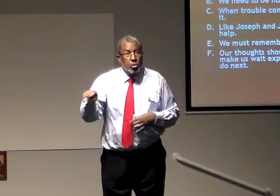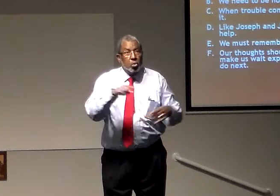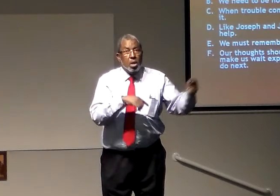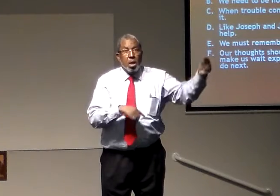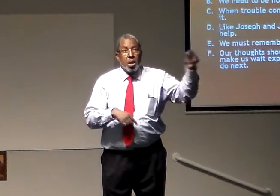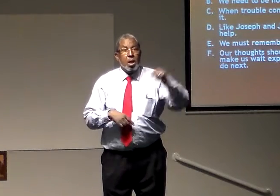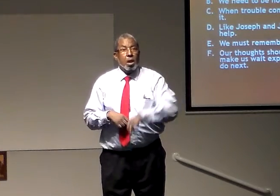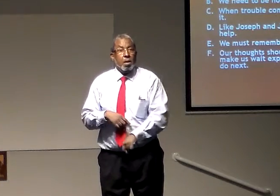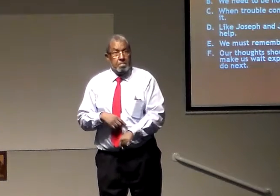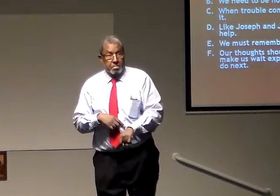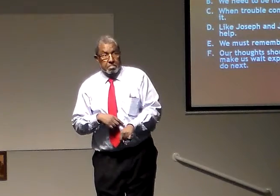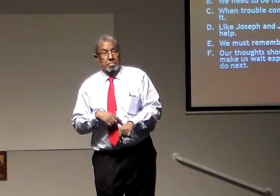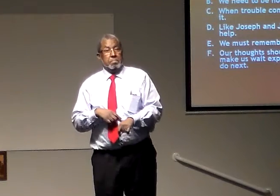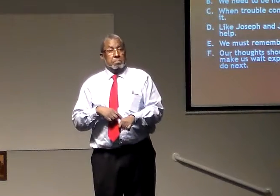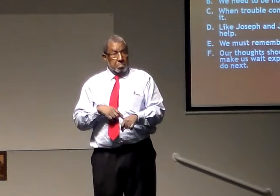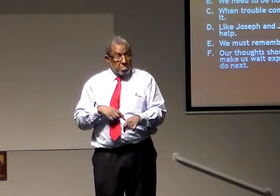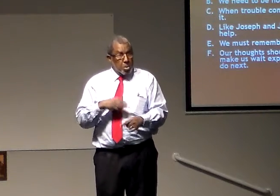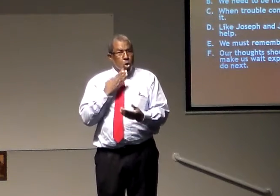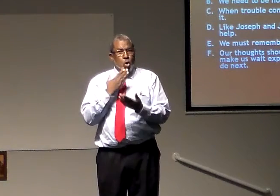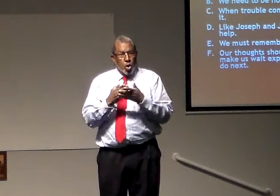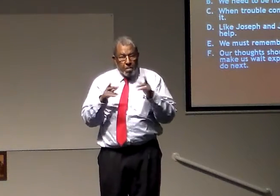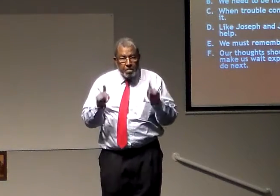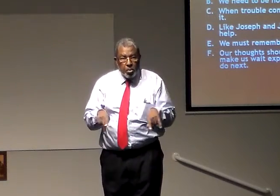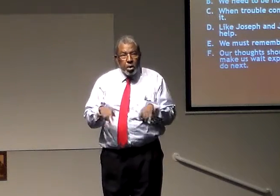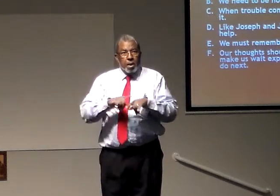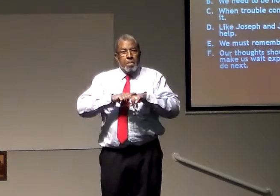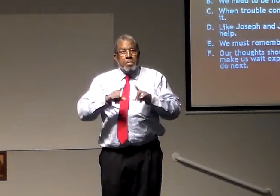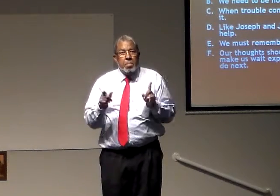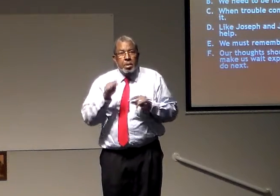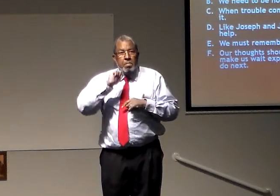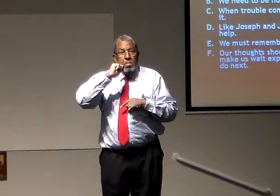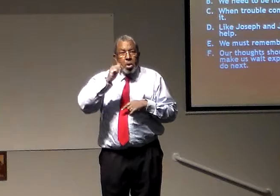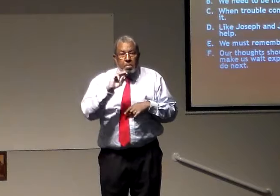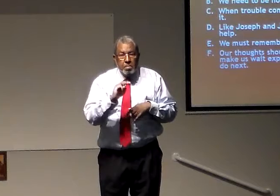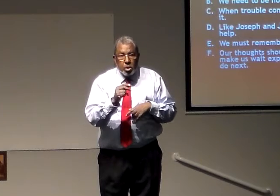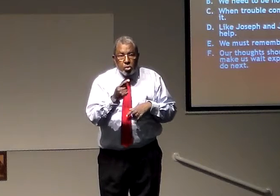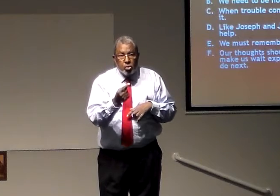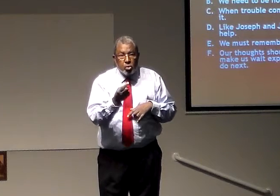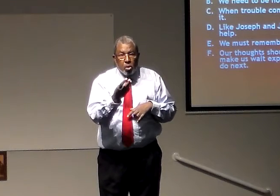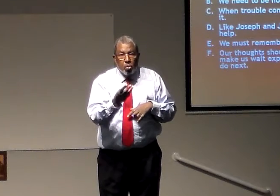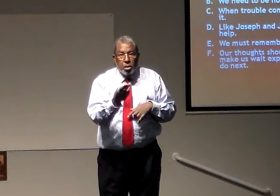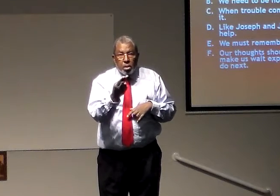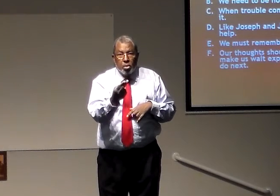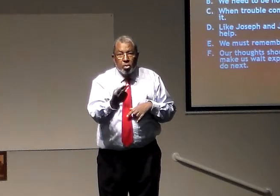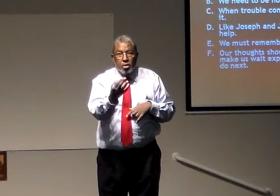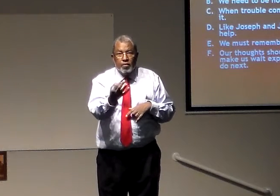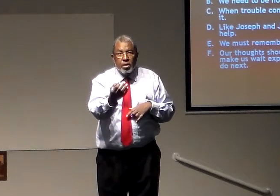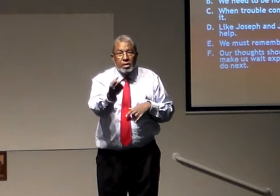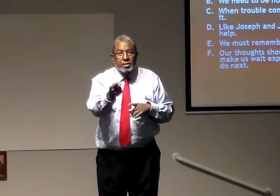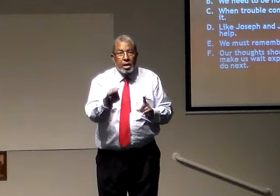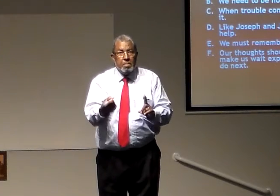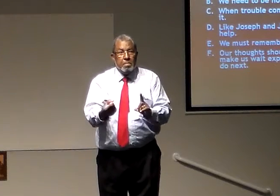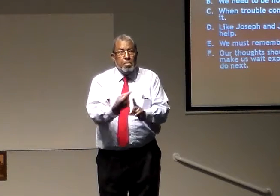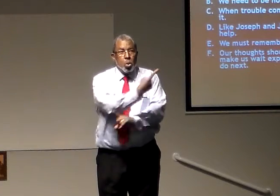Some of you who come here, that's a good person, but Monday, Tuesday, Wednesday, Thursday, Friday,